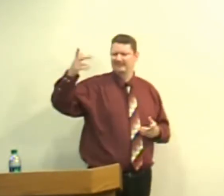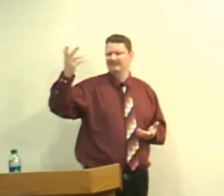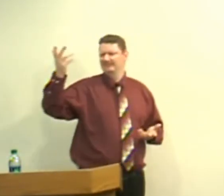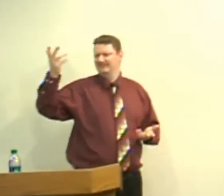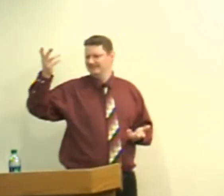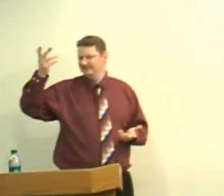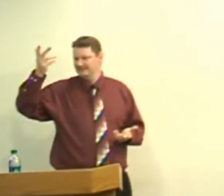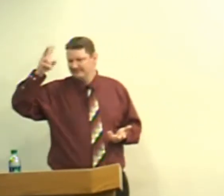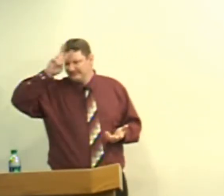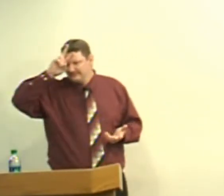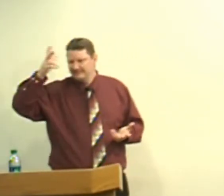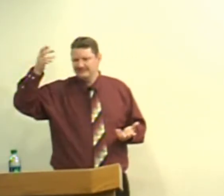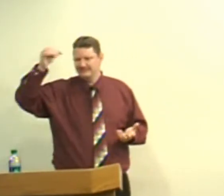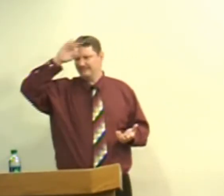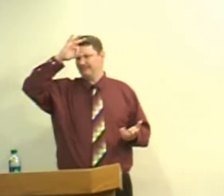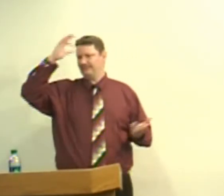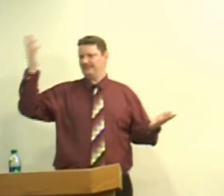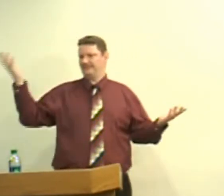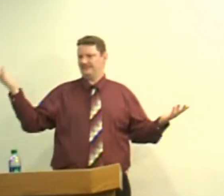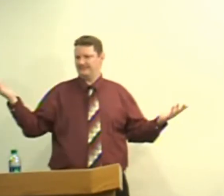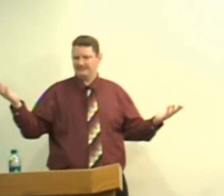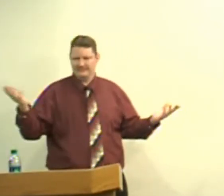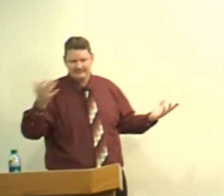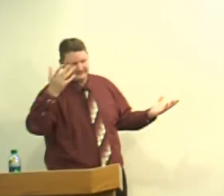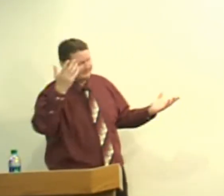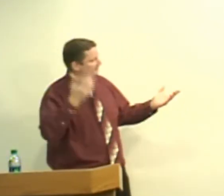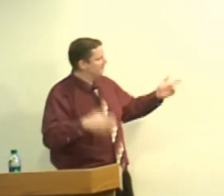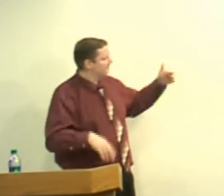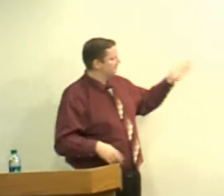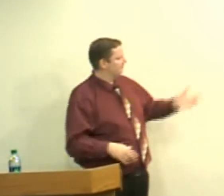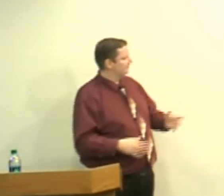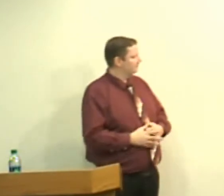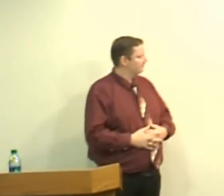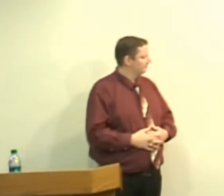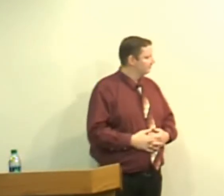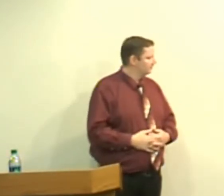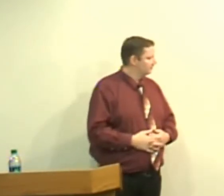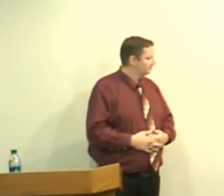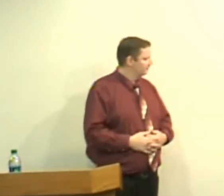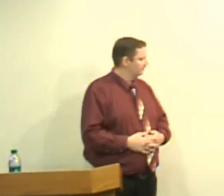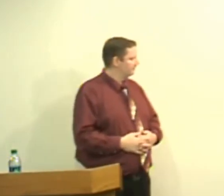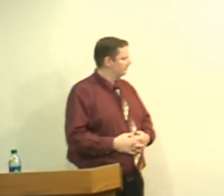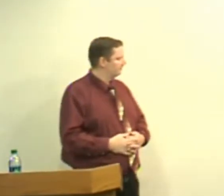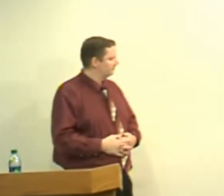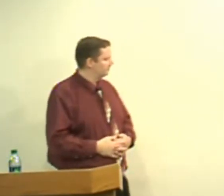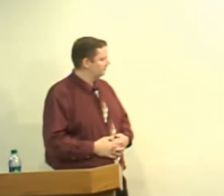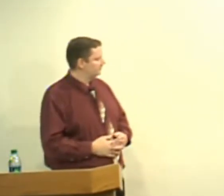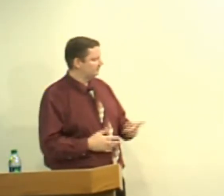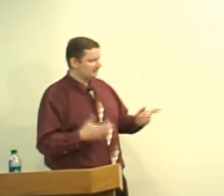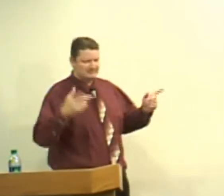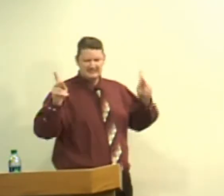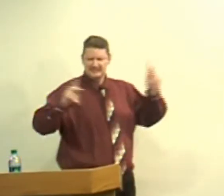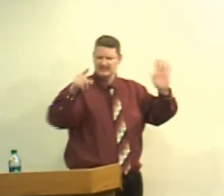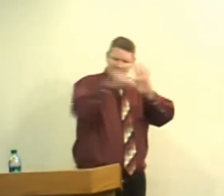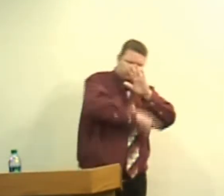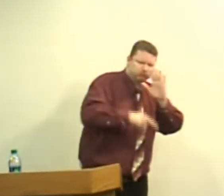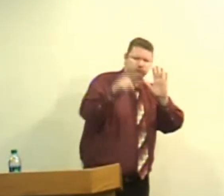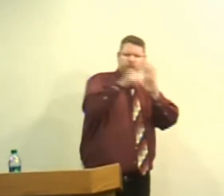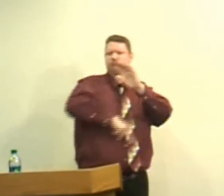And also, the same thing, you see people who are so starving, who really don't know anything of others. And this